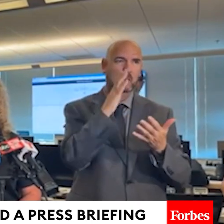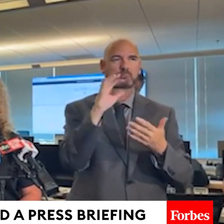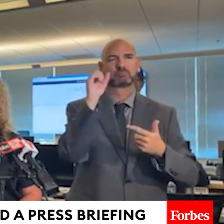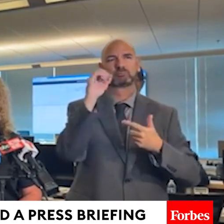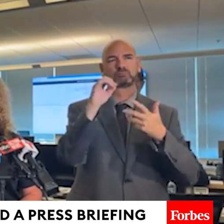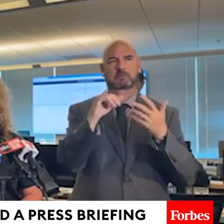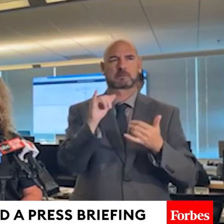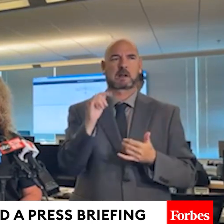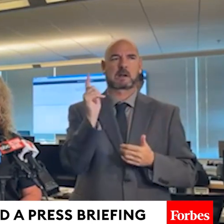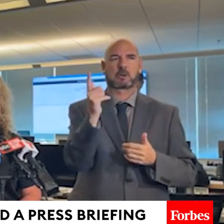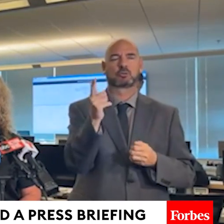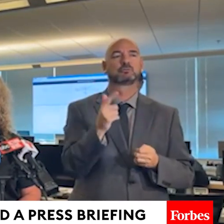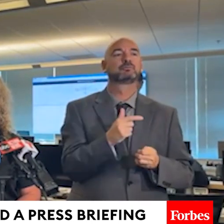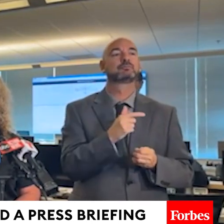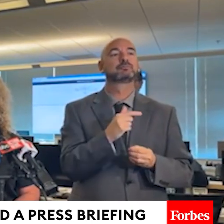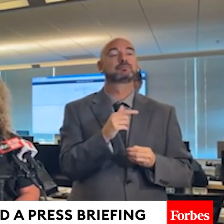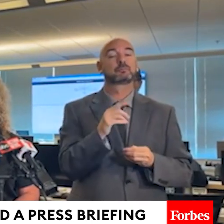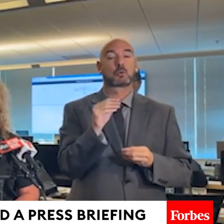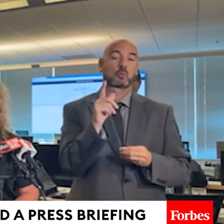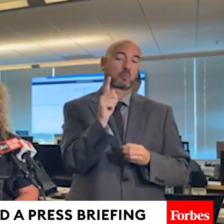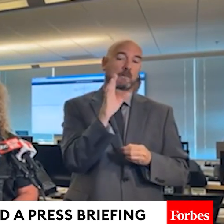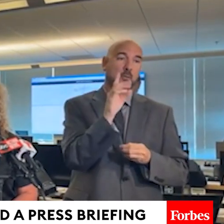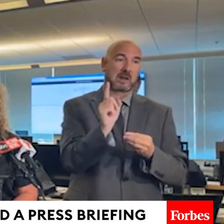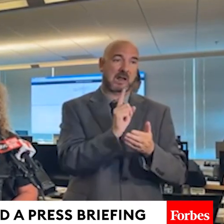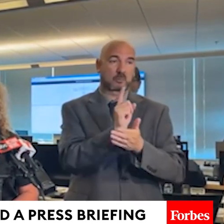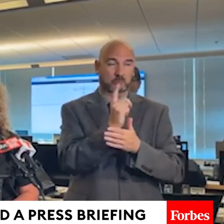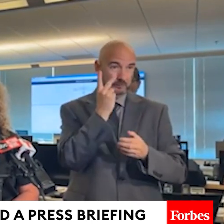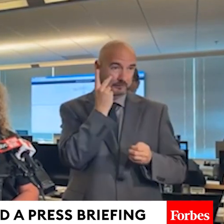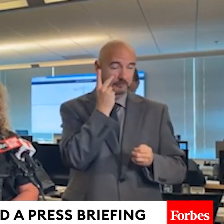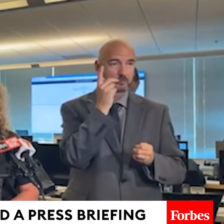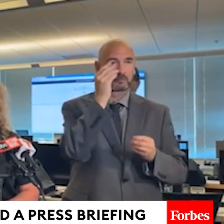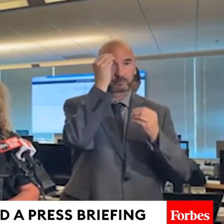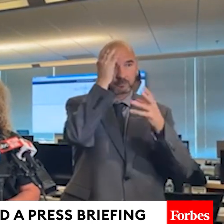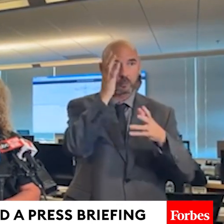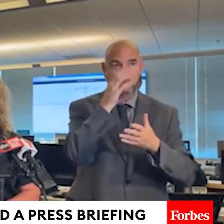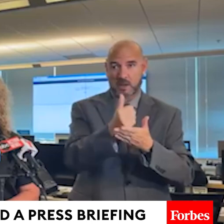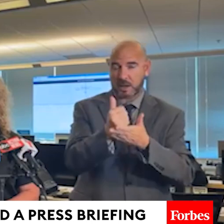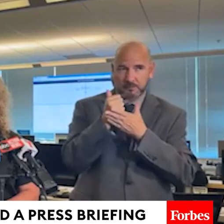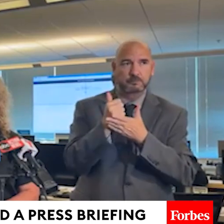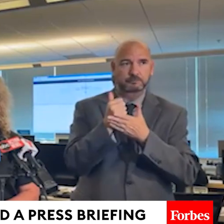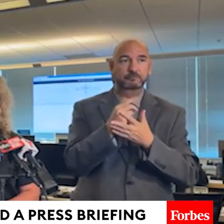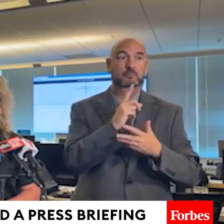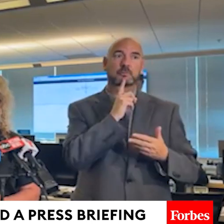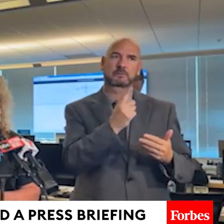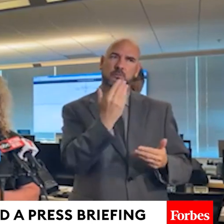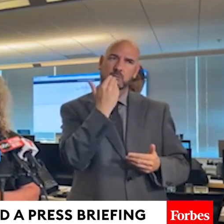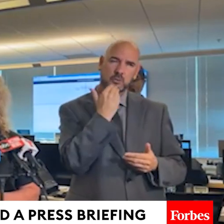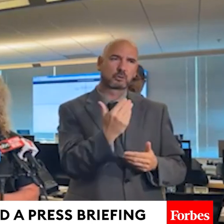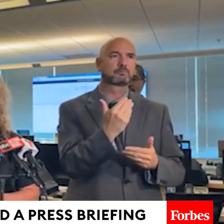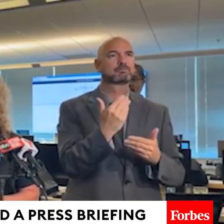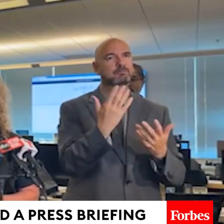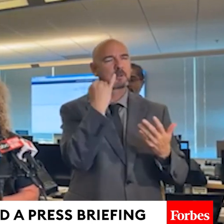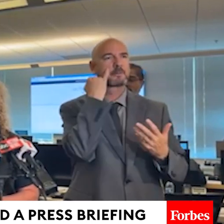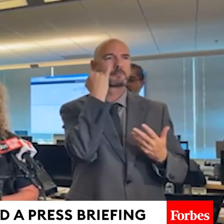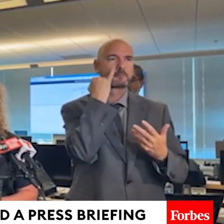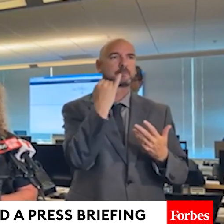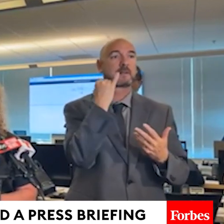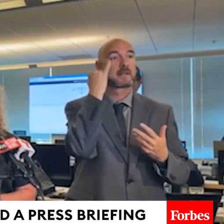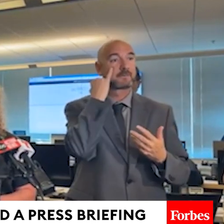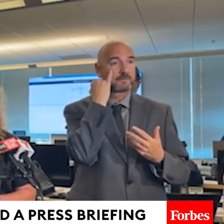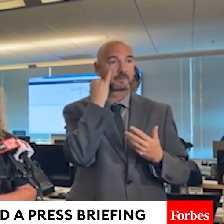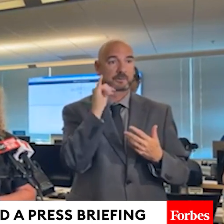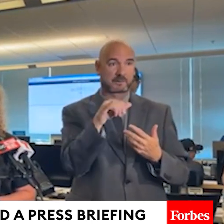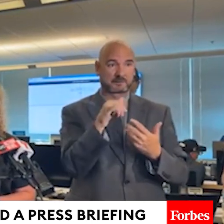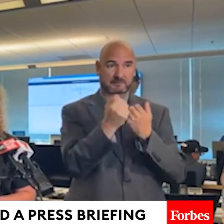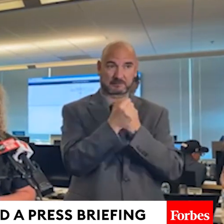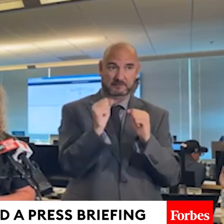24 hours of info will help us make a realistic estimate of when the majority of customers who can safely receive power